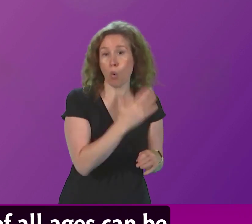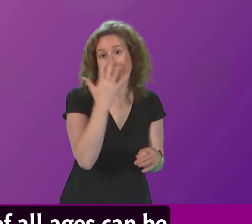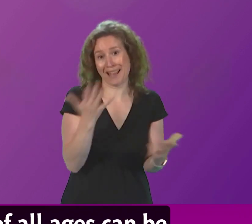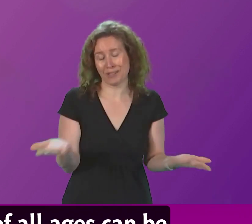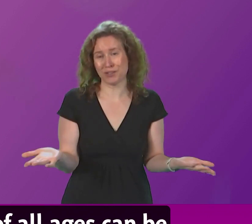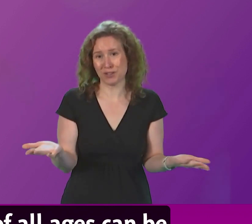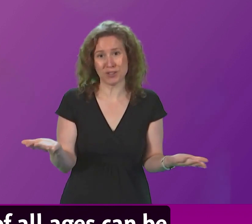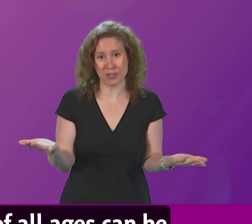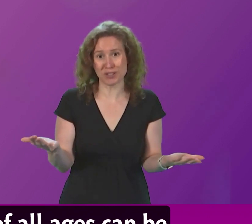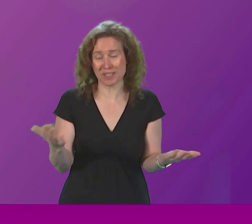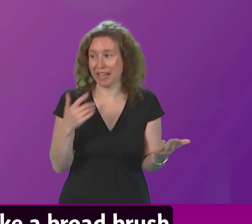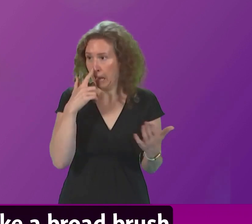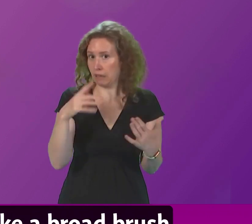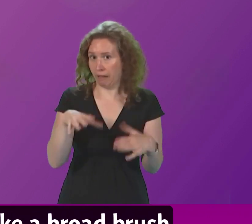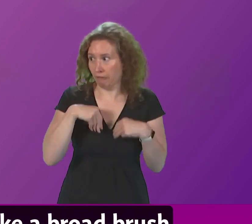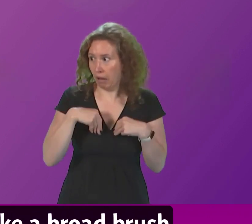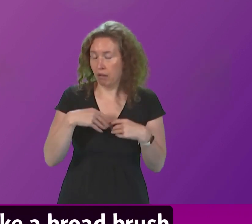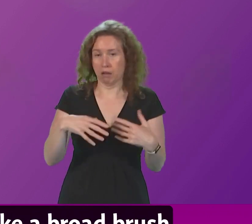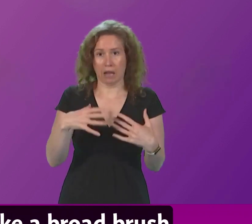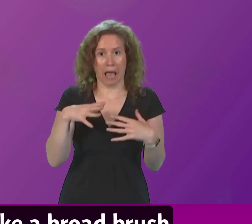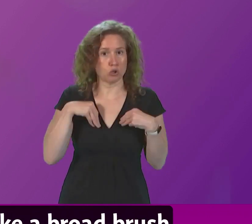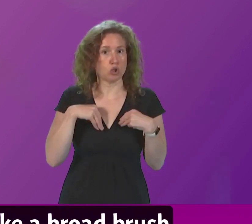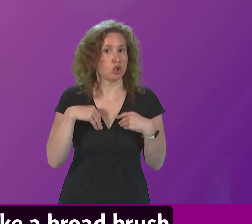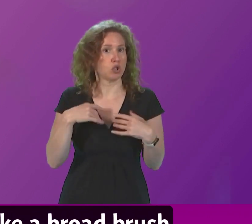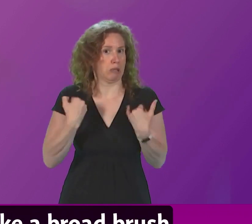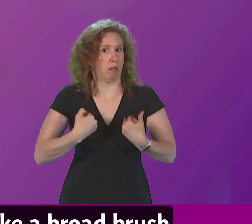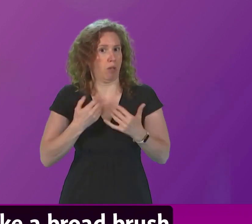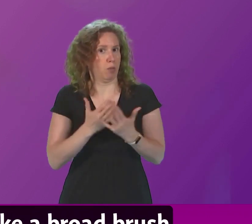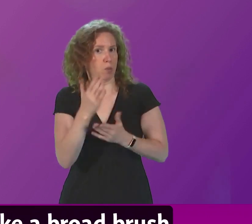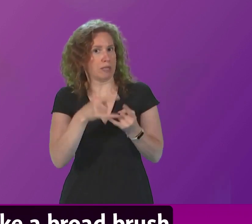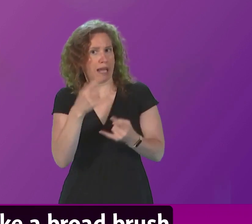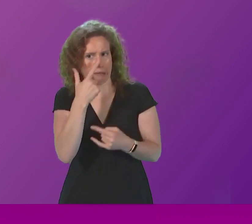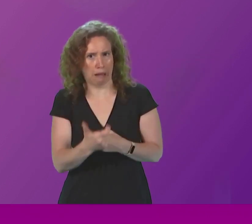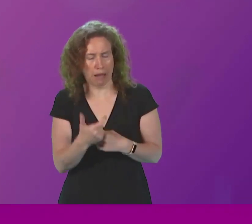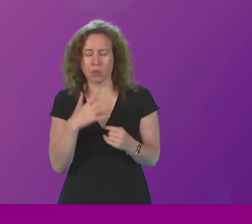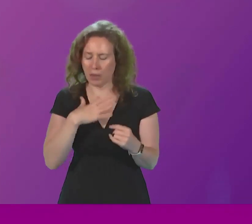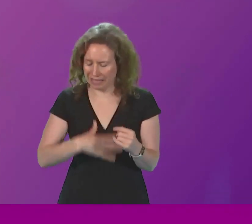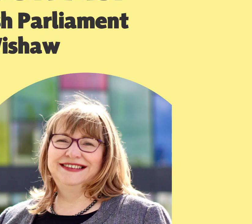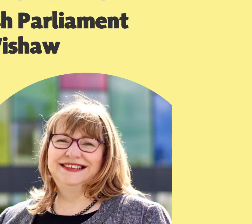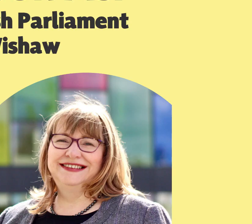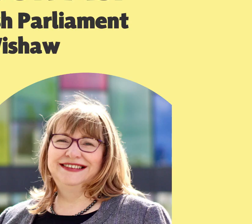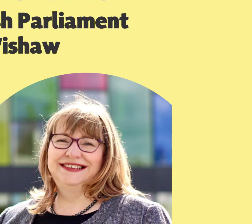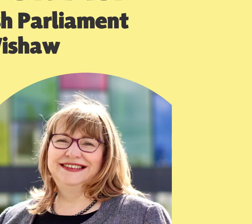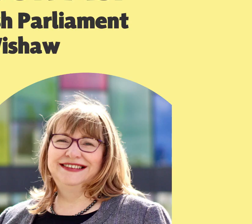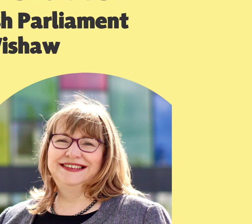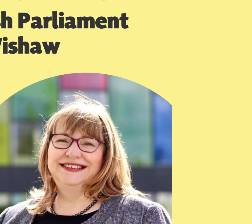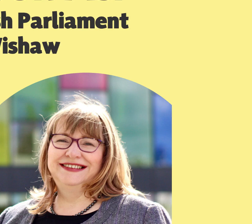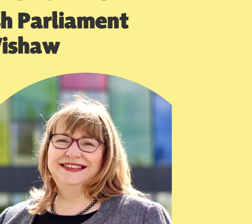STIs, by gonorrhoea, we'll ensure that we take a broad brush approach in that respect.